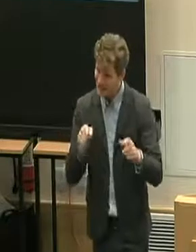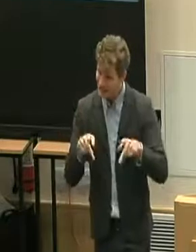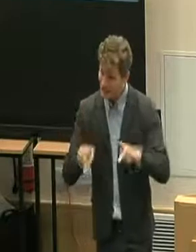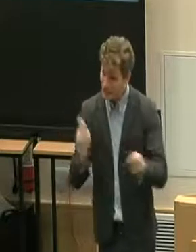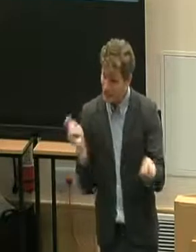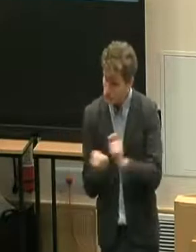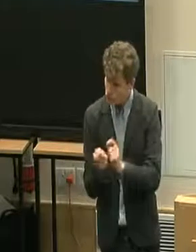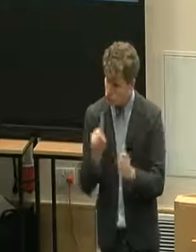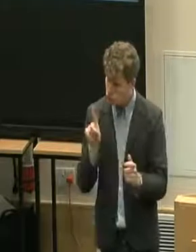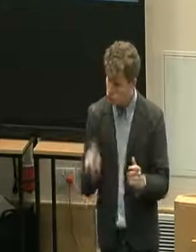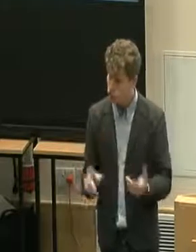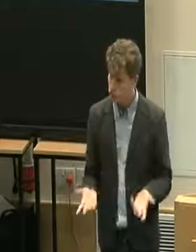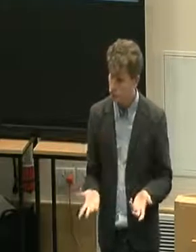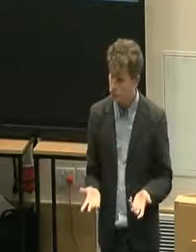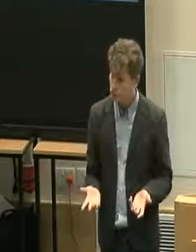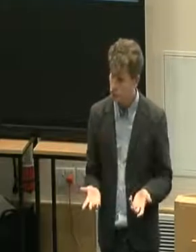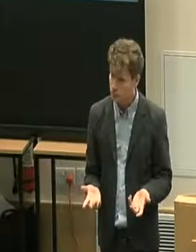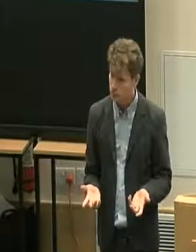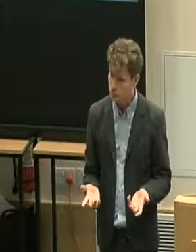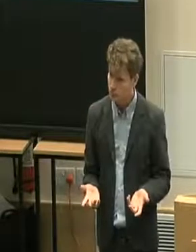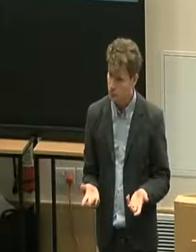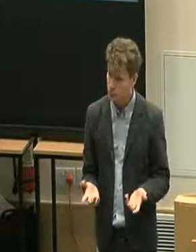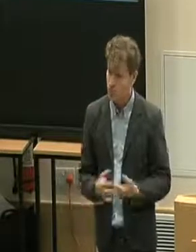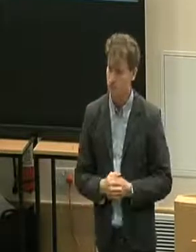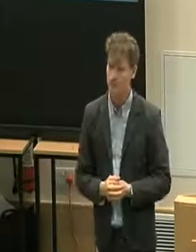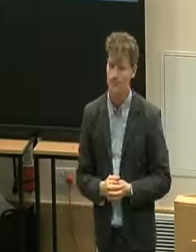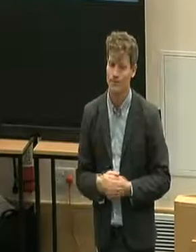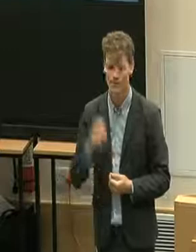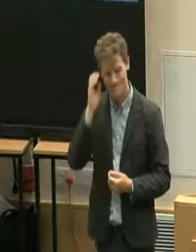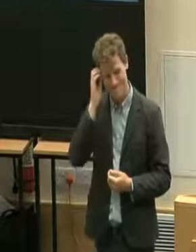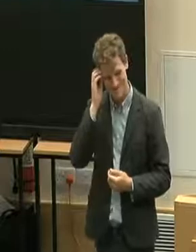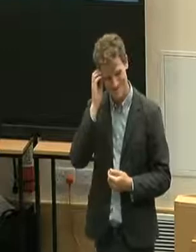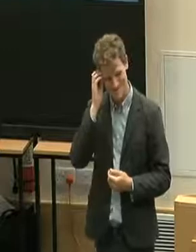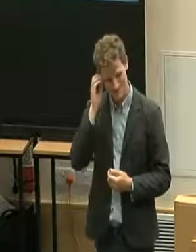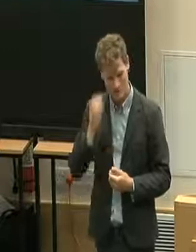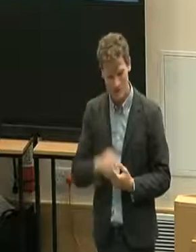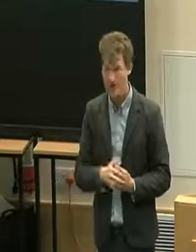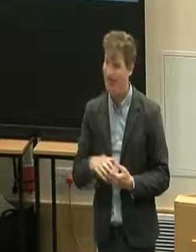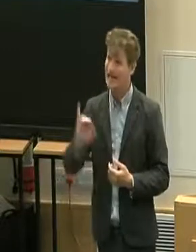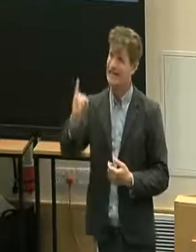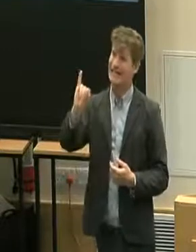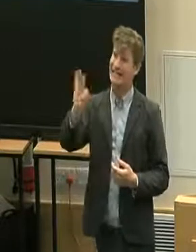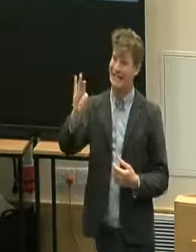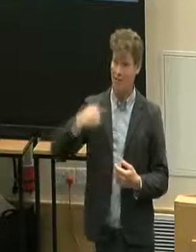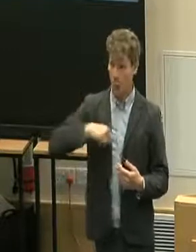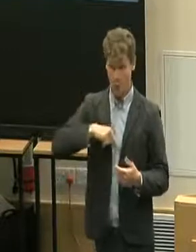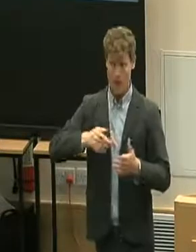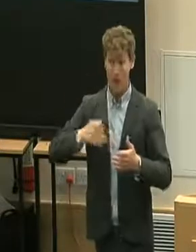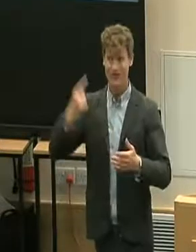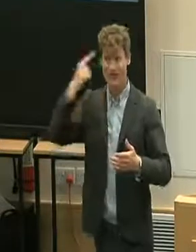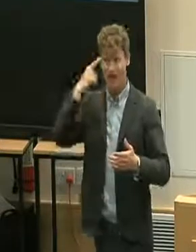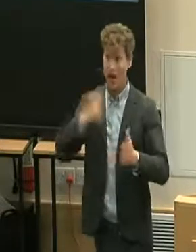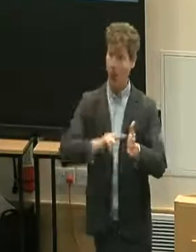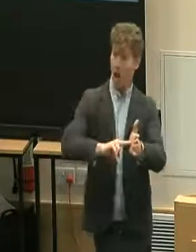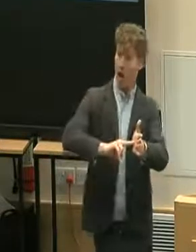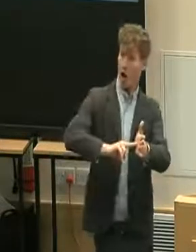for an effective transformative convention, then I don't think